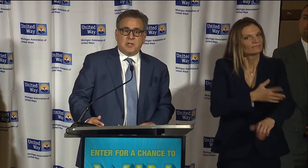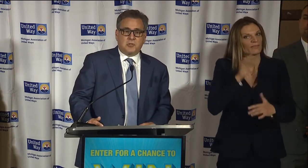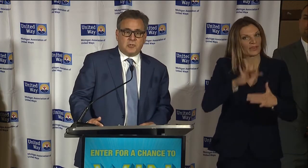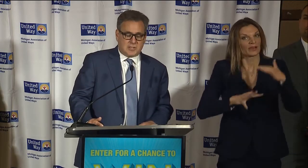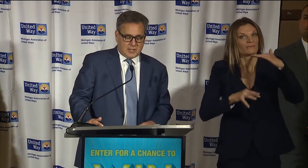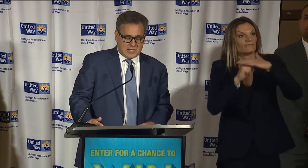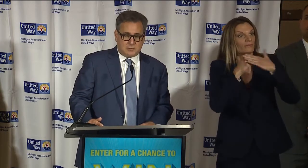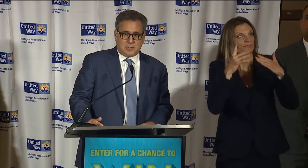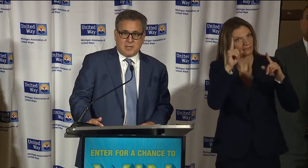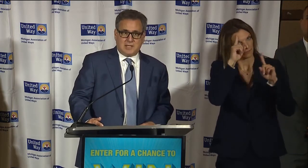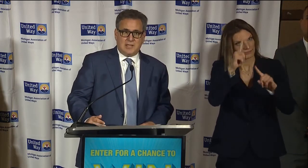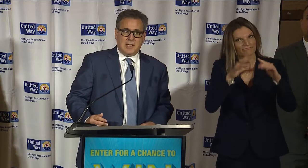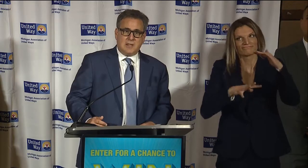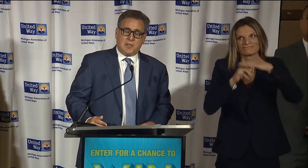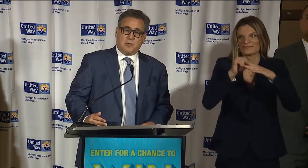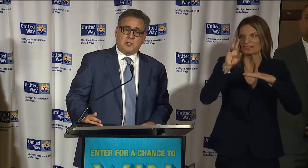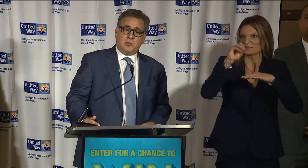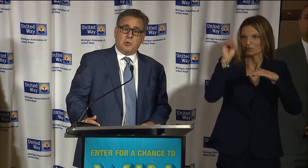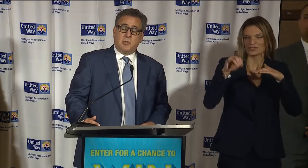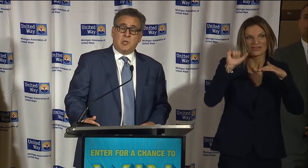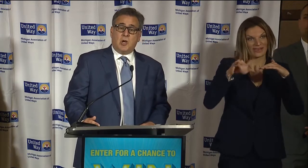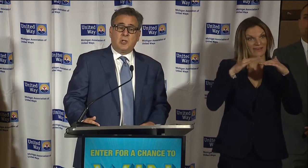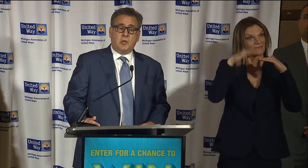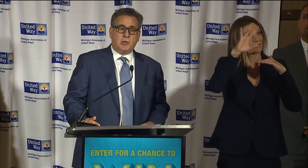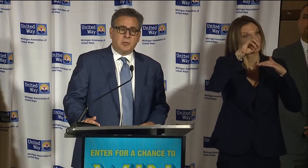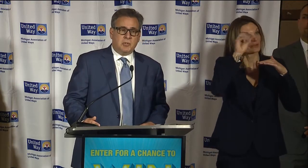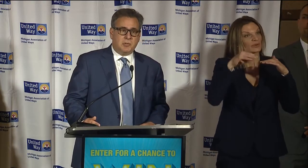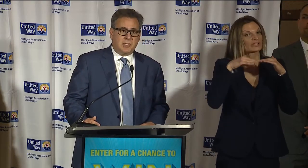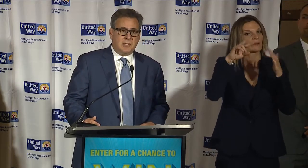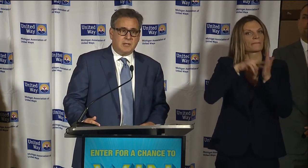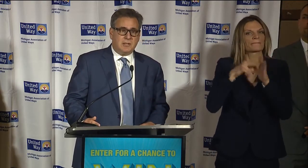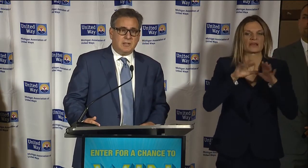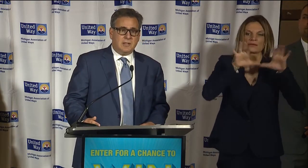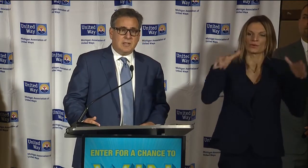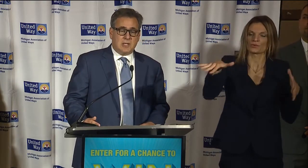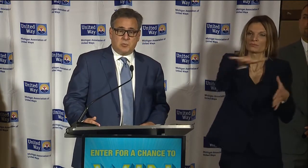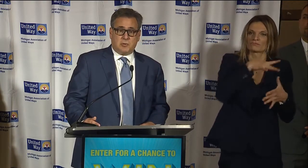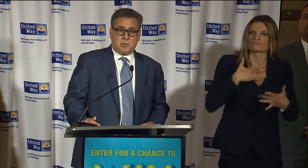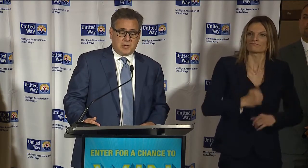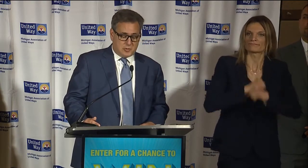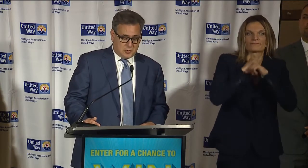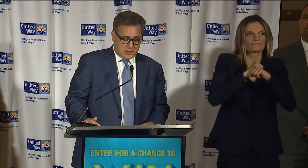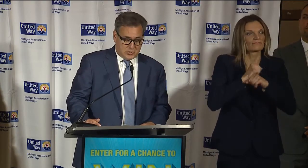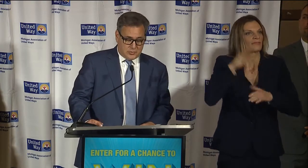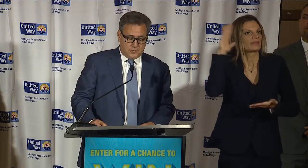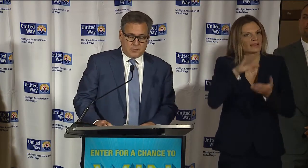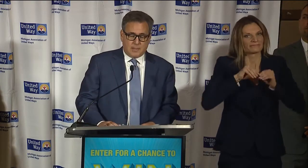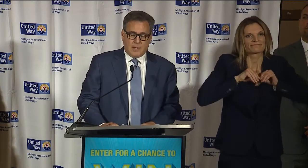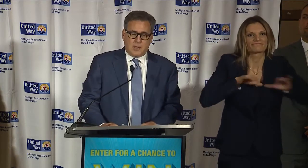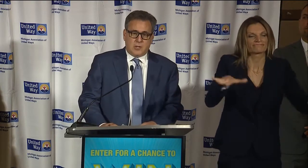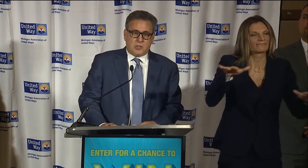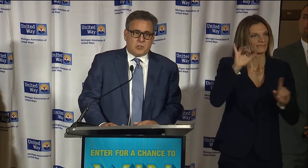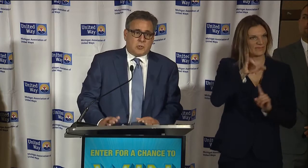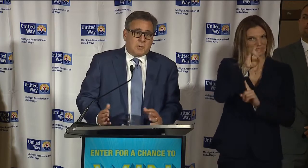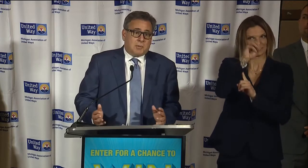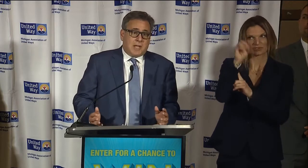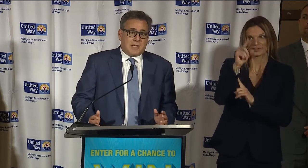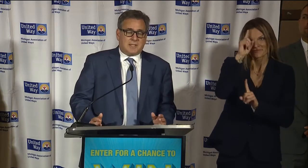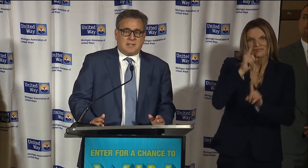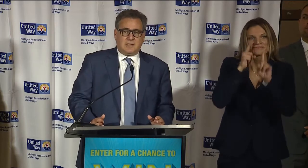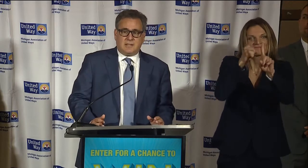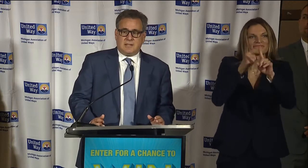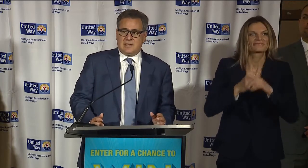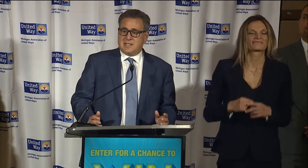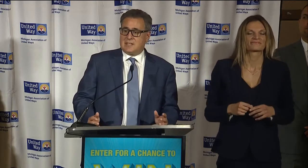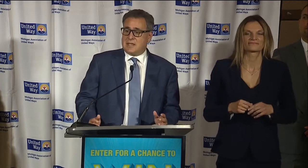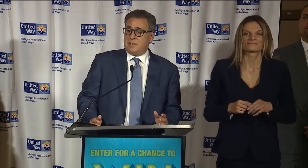That threshold still hasn't been met. That threshold, what we call herd immunity, is where we're on our way to. So people